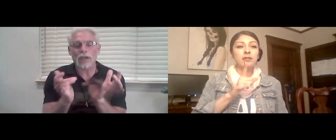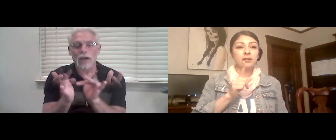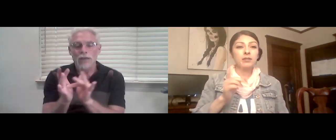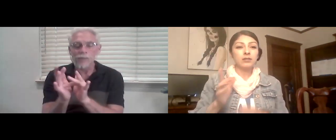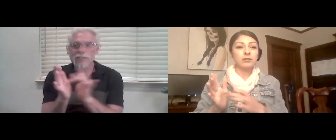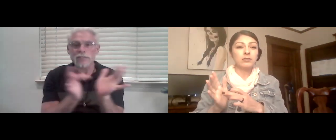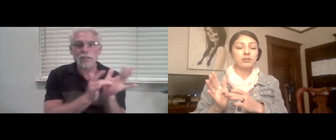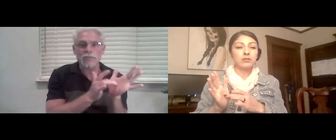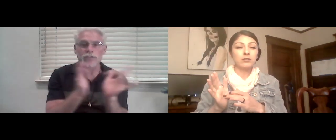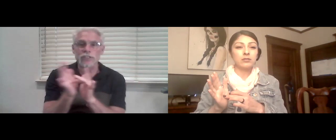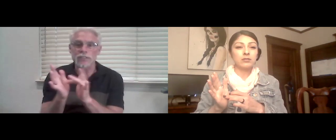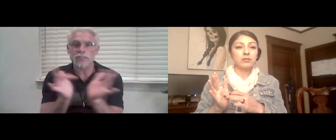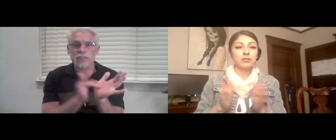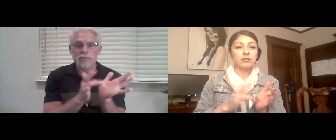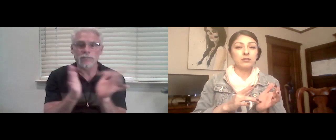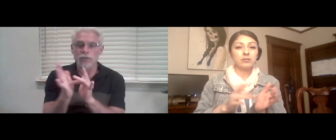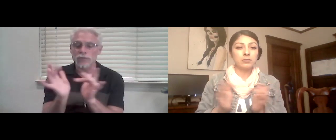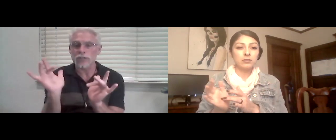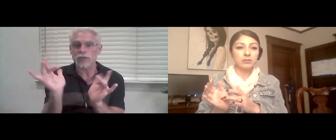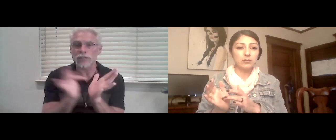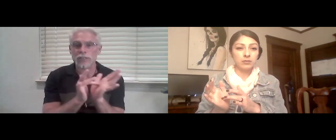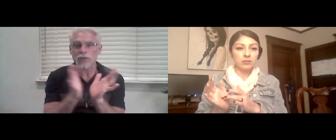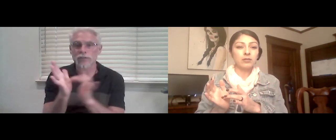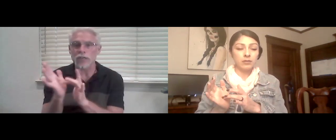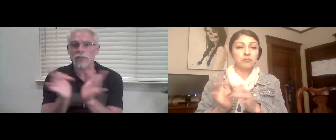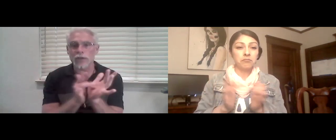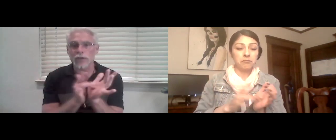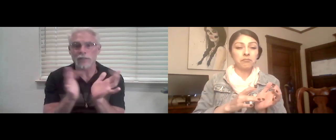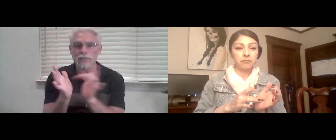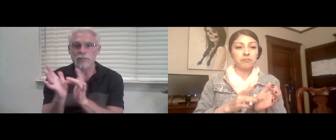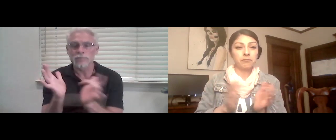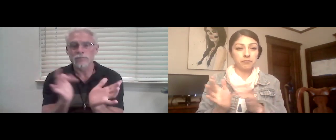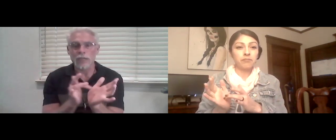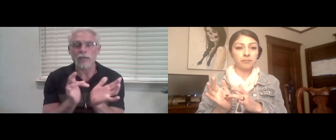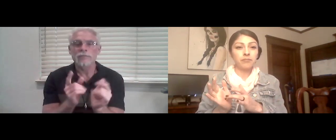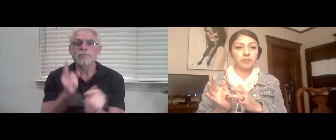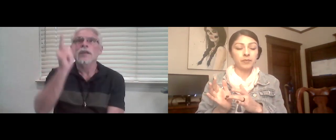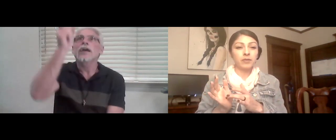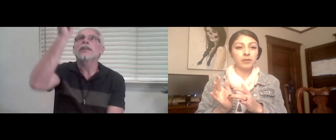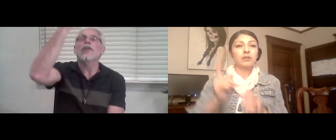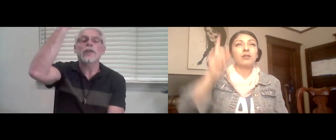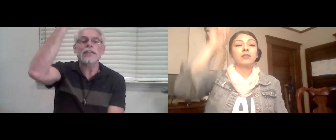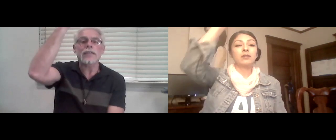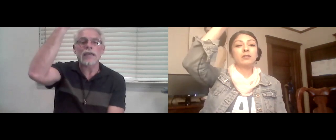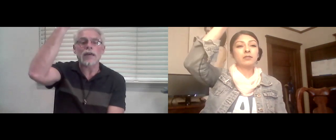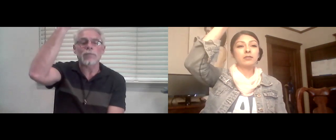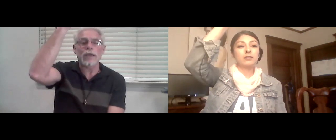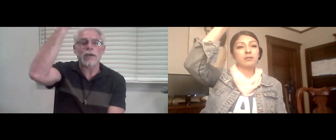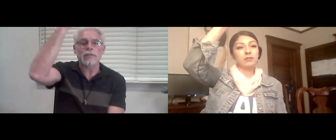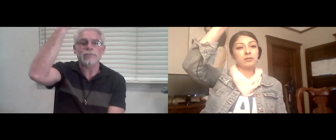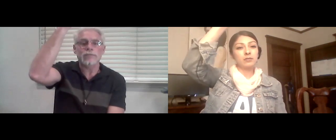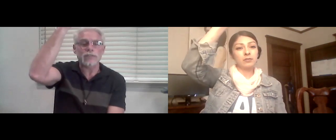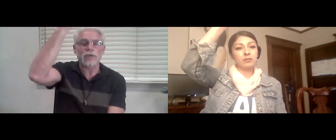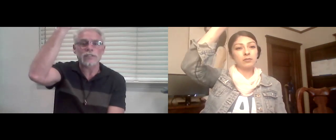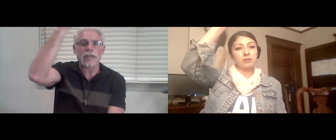over. This is the sign for Jesus. You touch your index finger to either hand. Okay. Now, if we indicate up